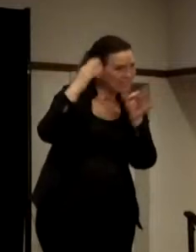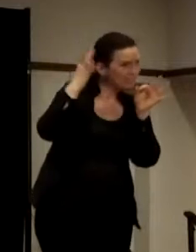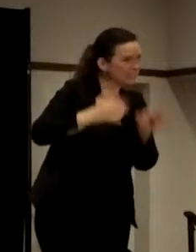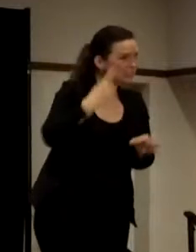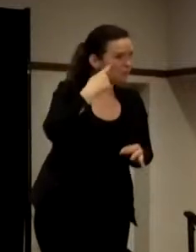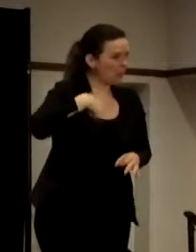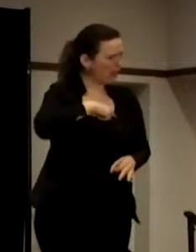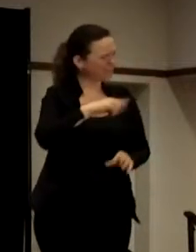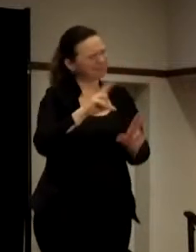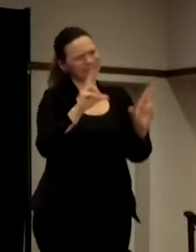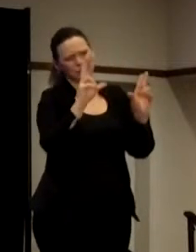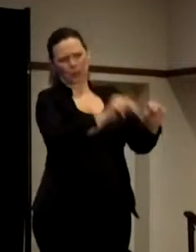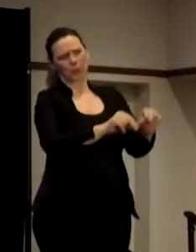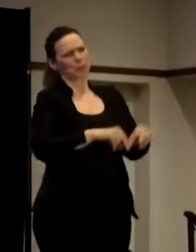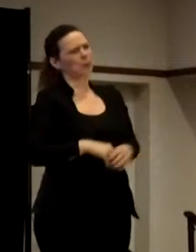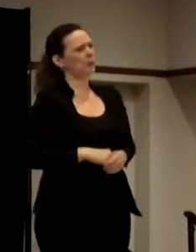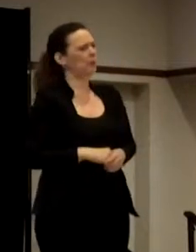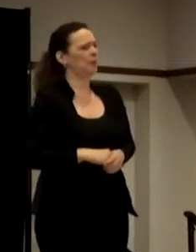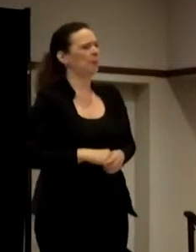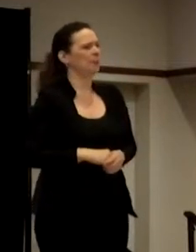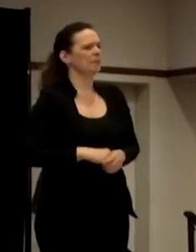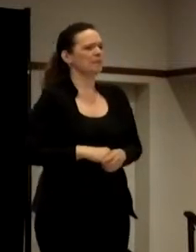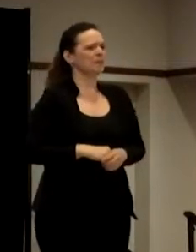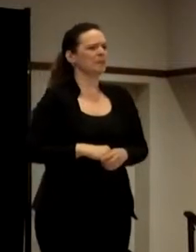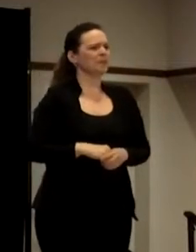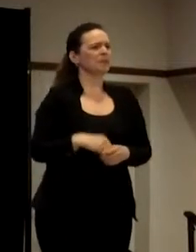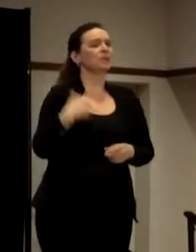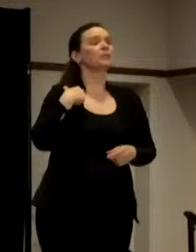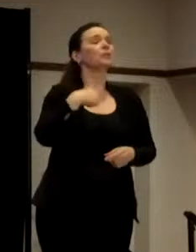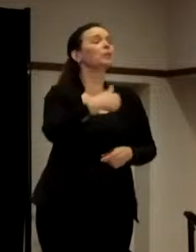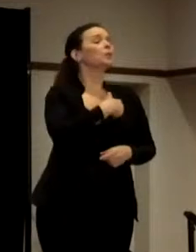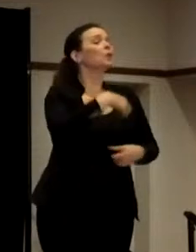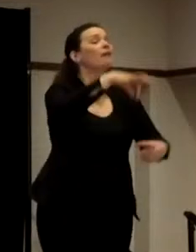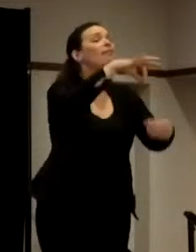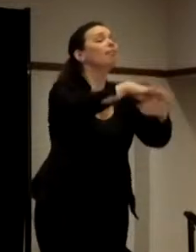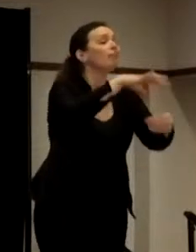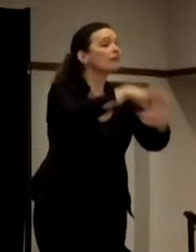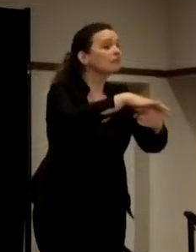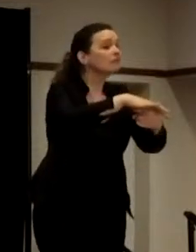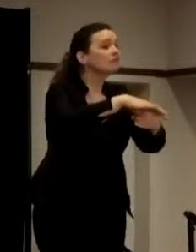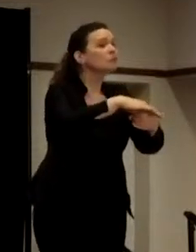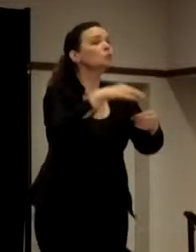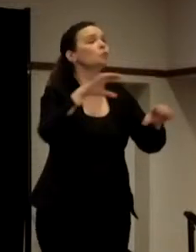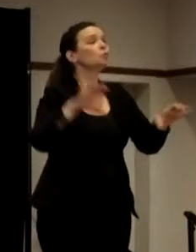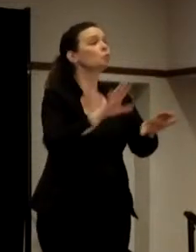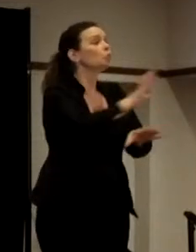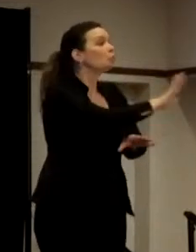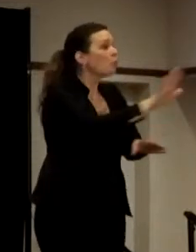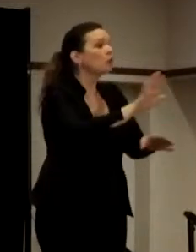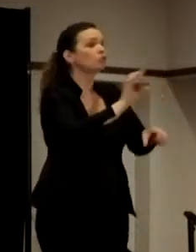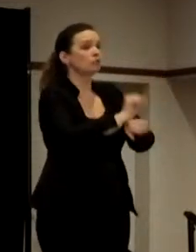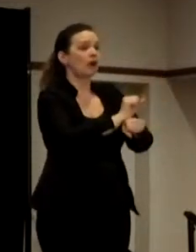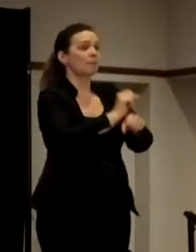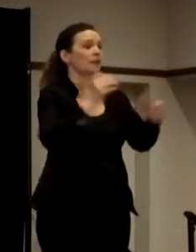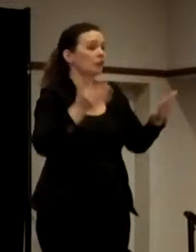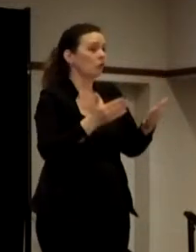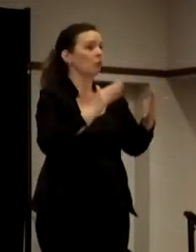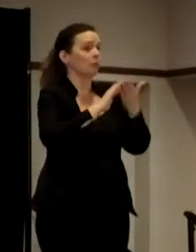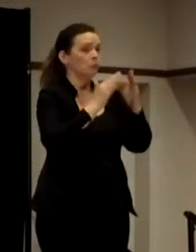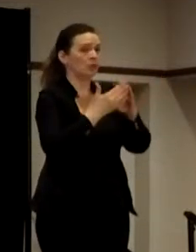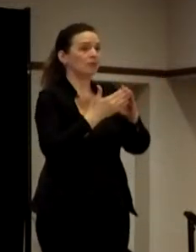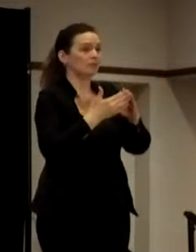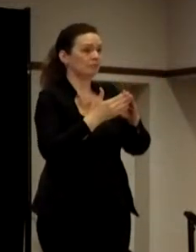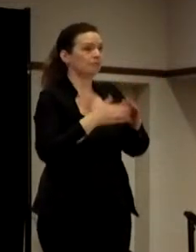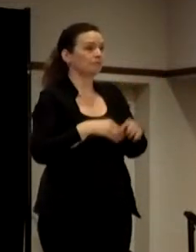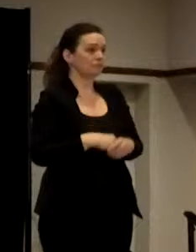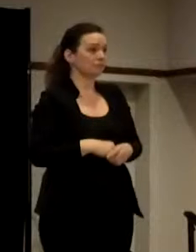do this exact same thing, to lead in emergencies. So there certainly are things that you need to still do